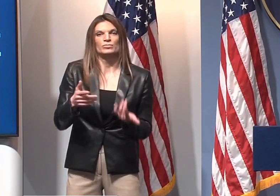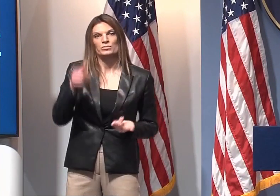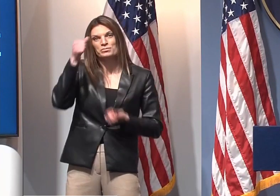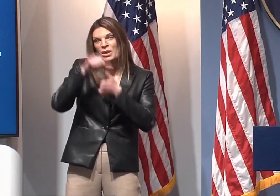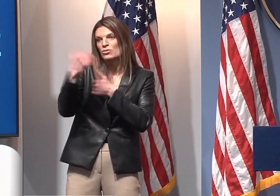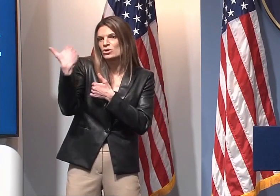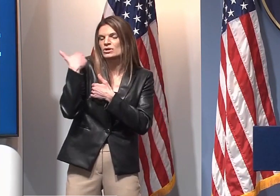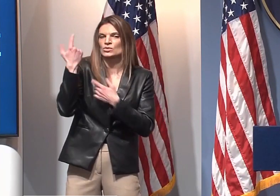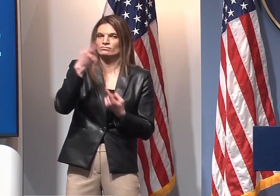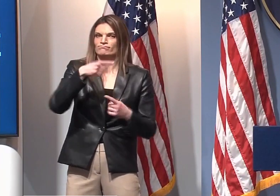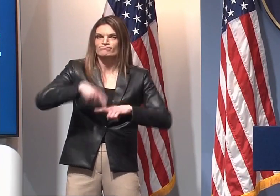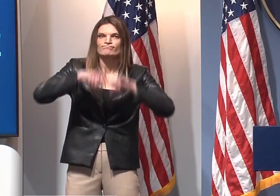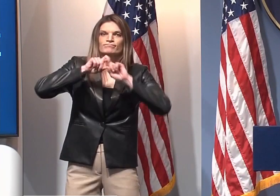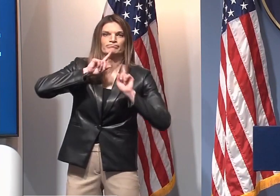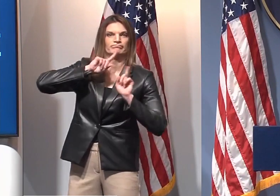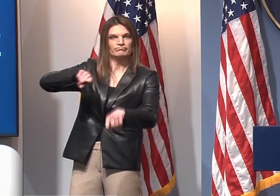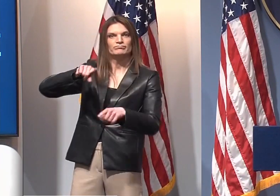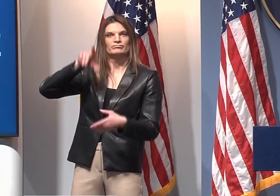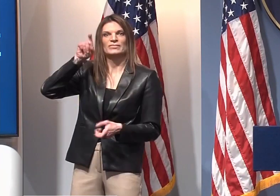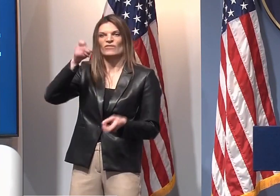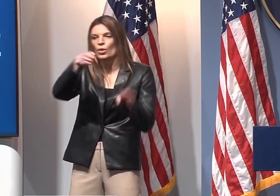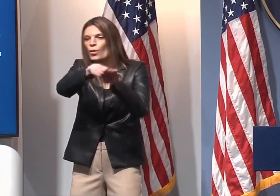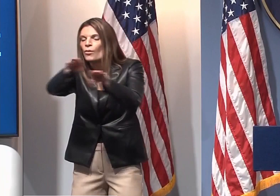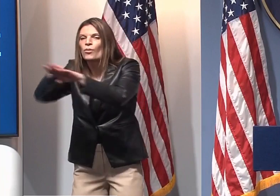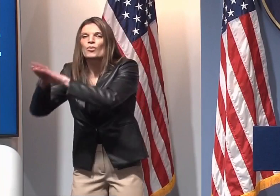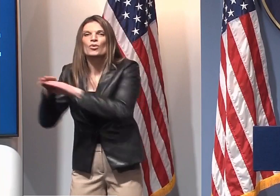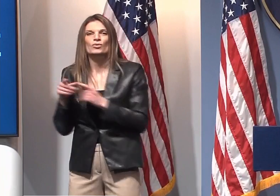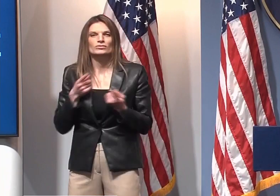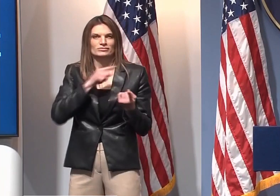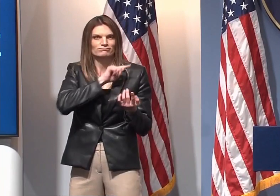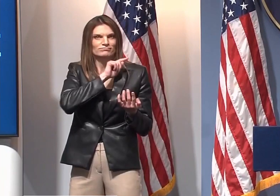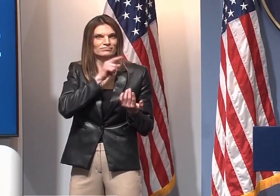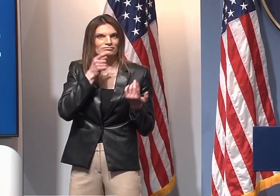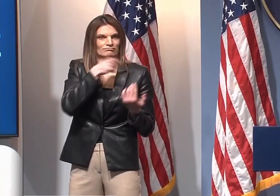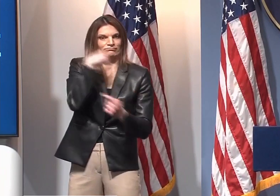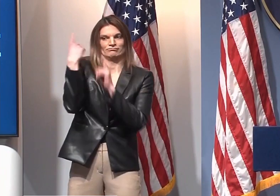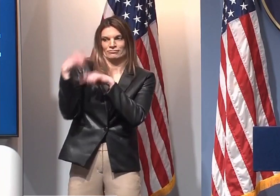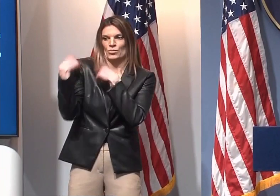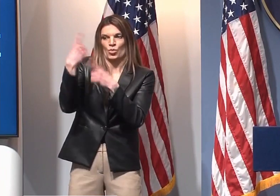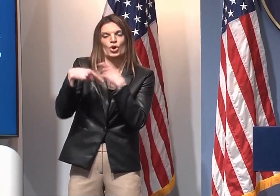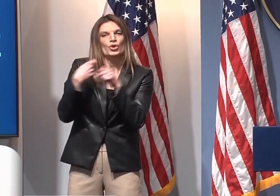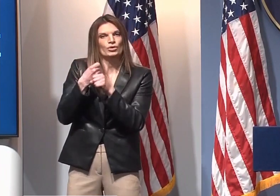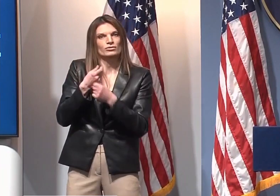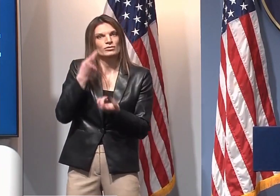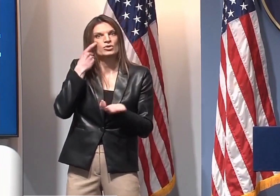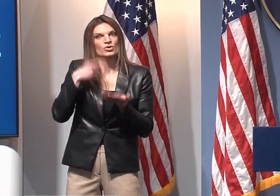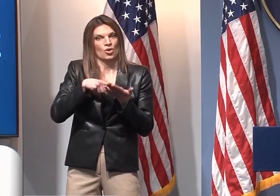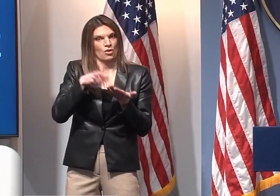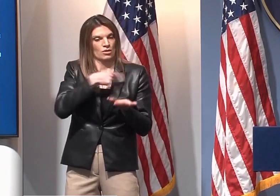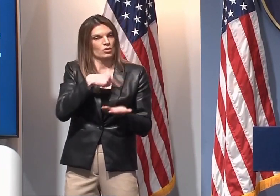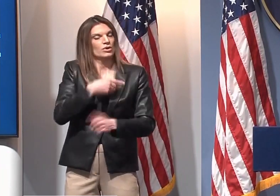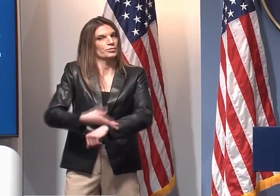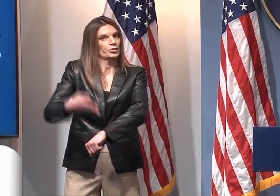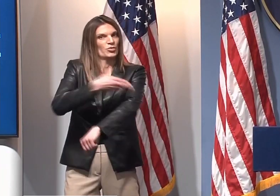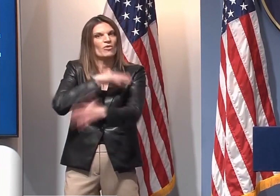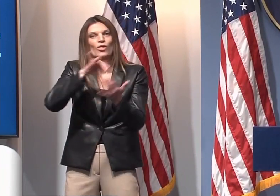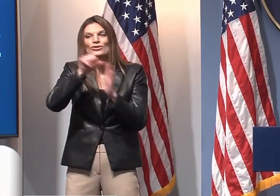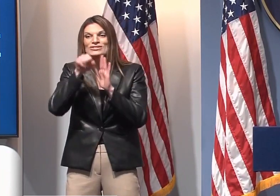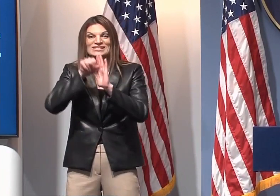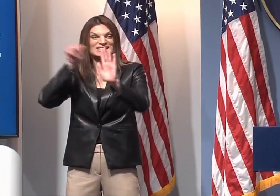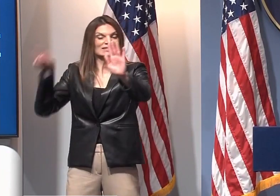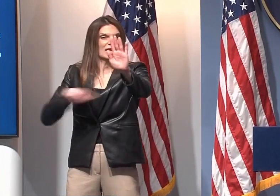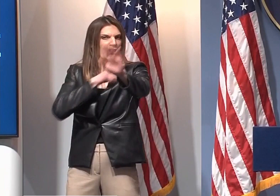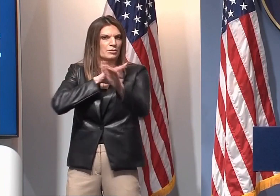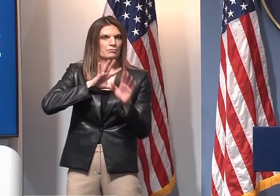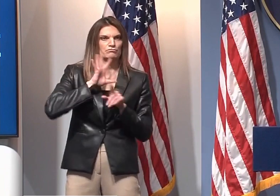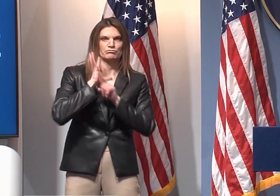Michigan's curve down, and Michigan did quite a bit better than other states toward the end of the